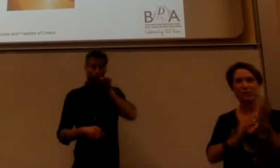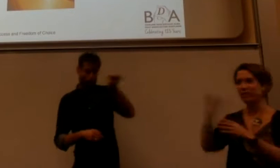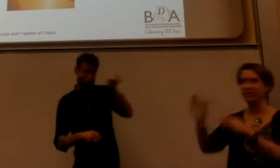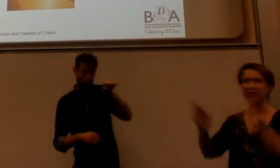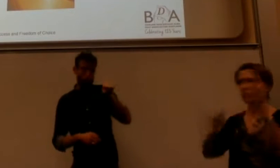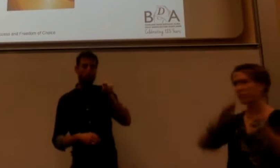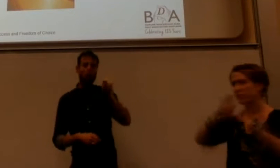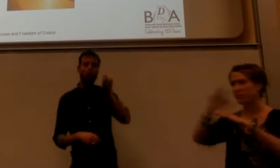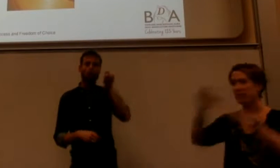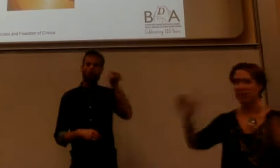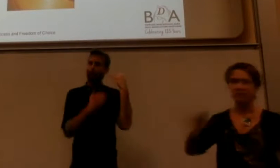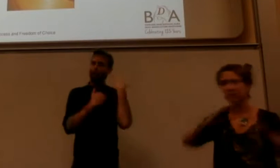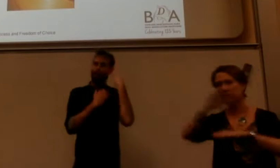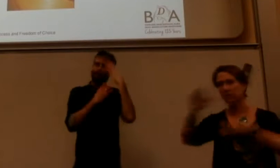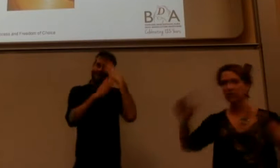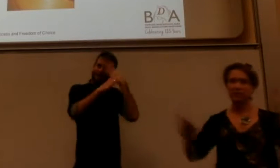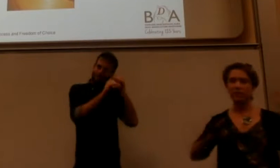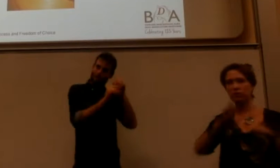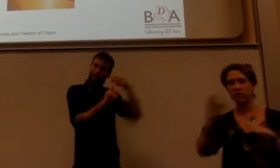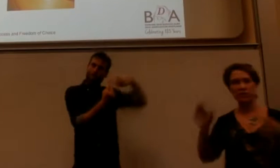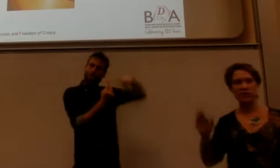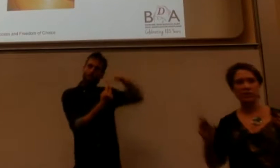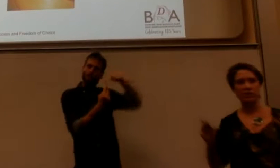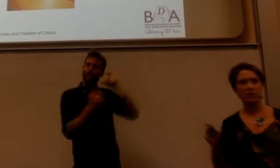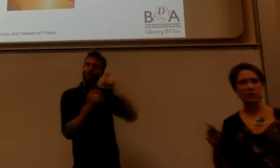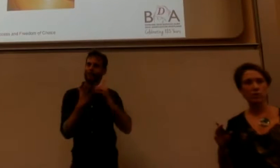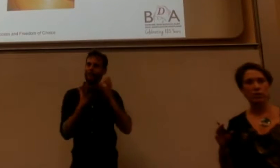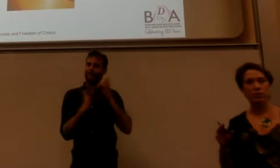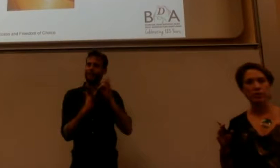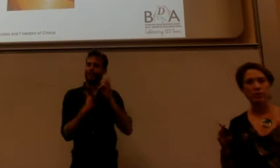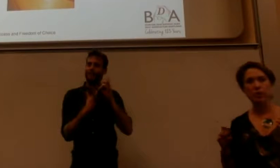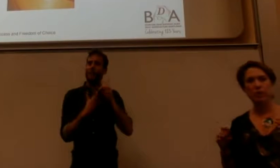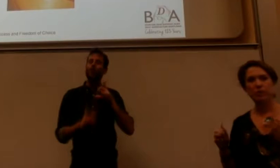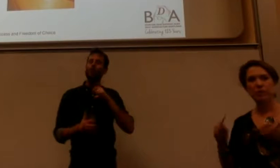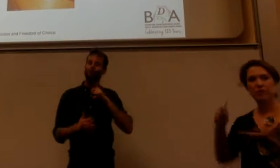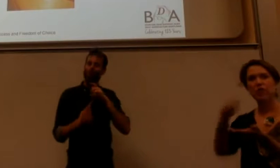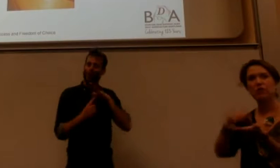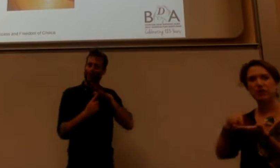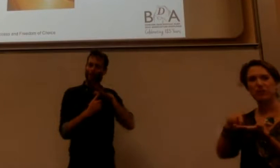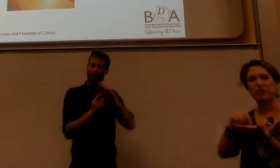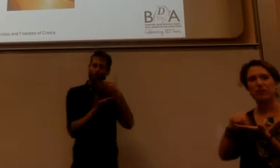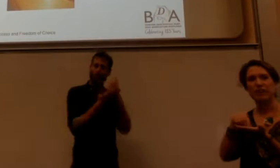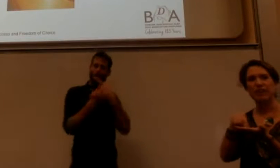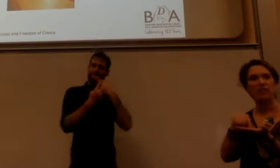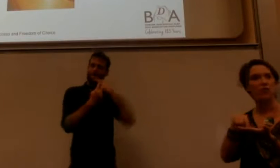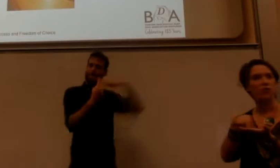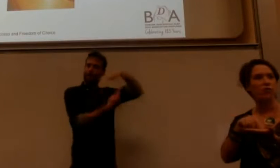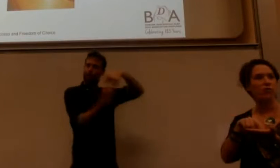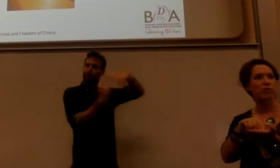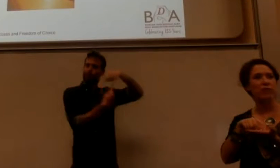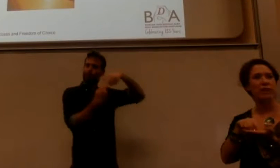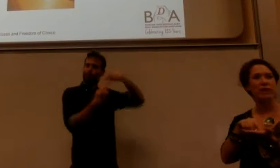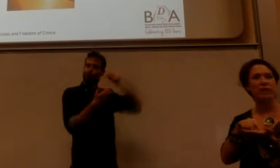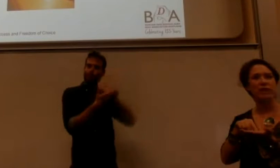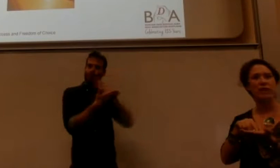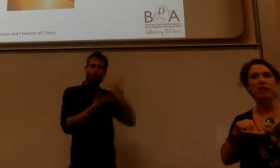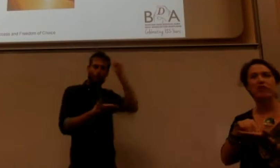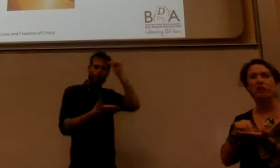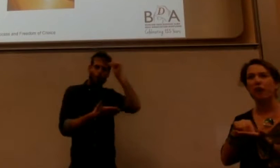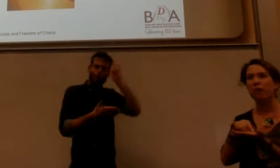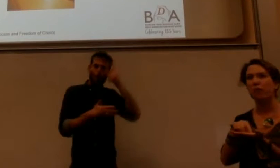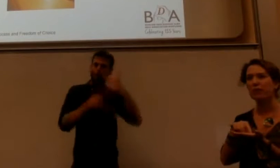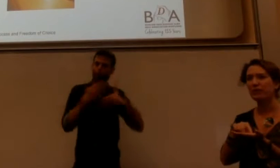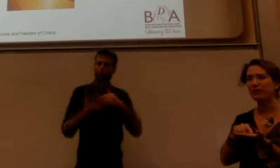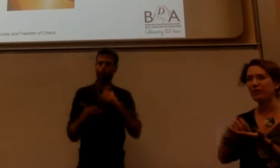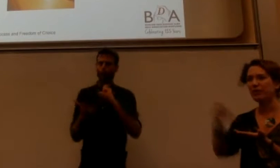don't just want it all being random and disorganised. So SCOD really has a role of being an